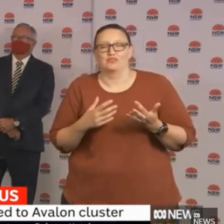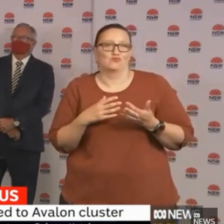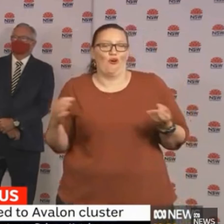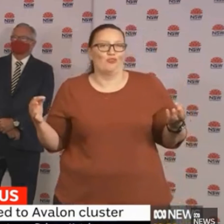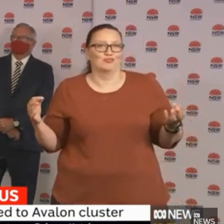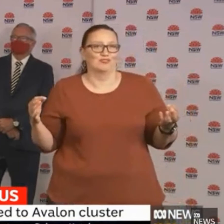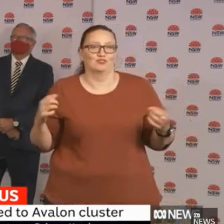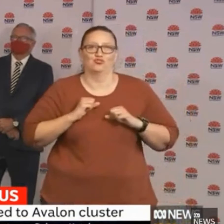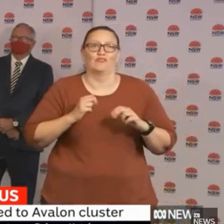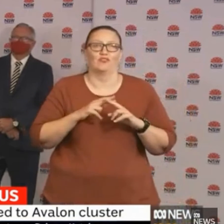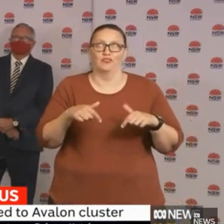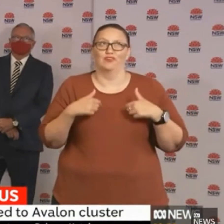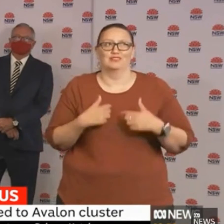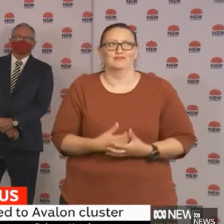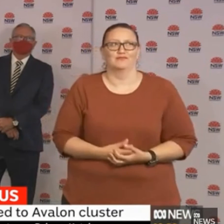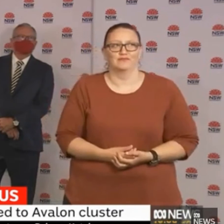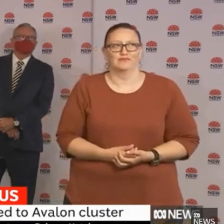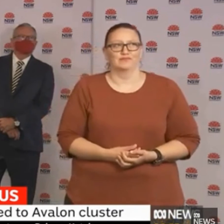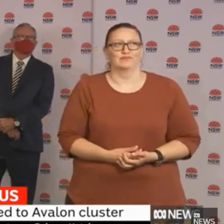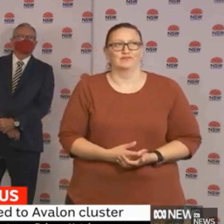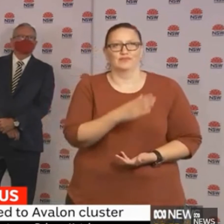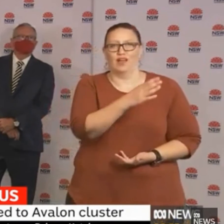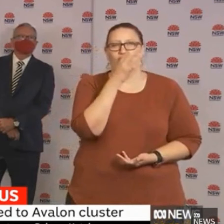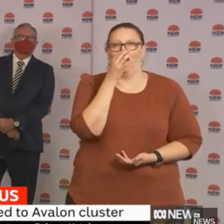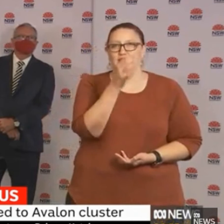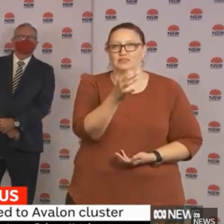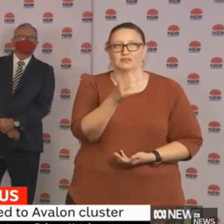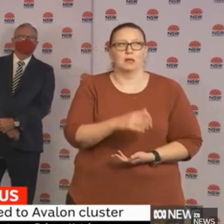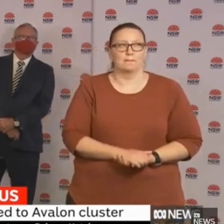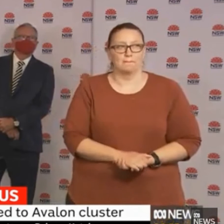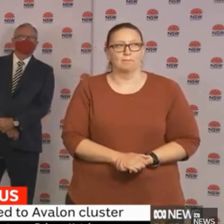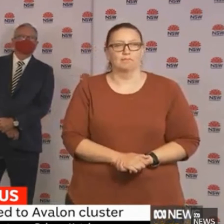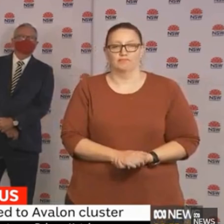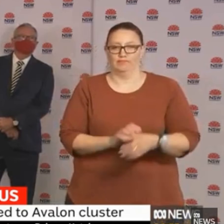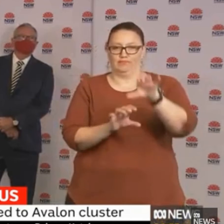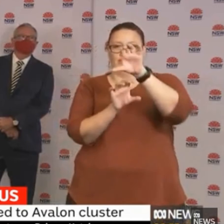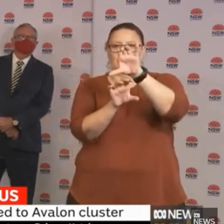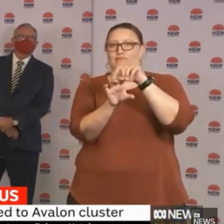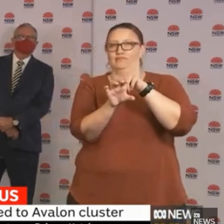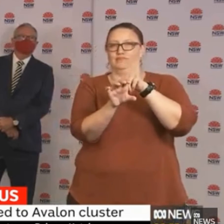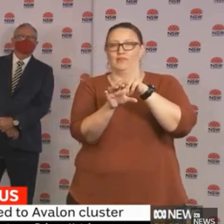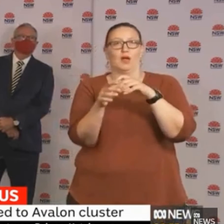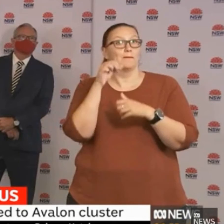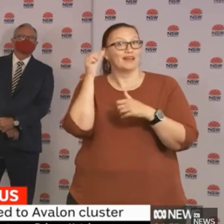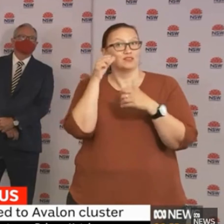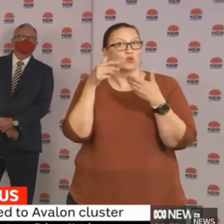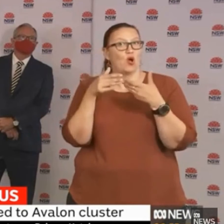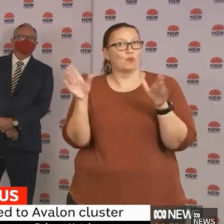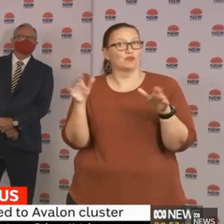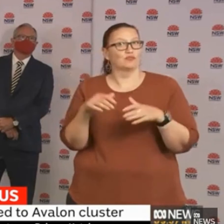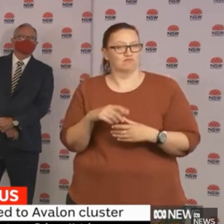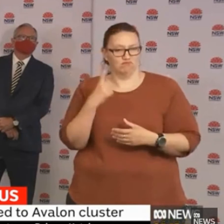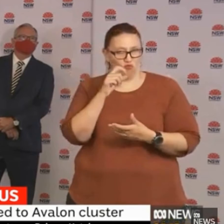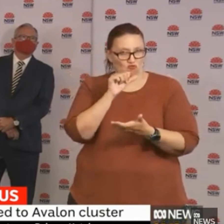that geographical area. Dr. Chant, was it the right decision to open the beaches in that southern zone of the northern beaches, considering we saw so